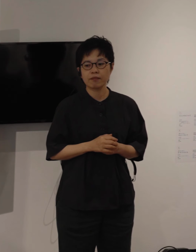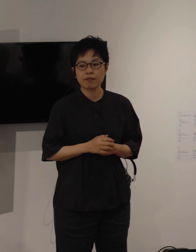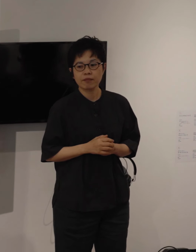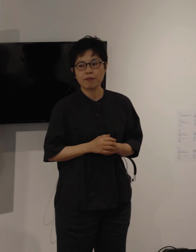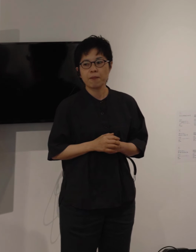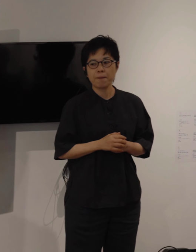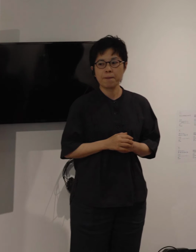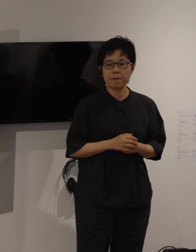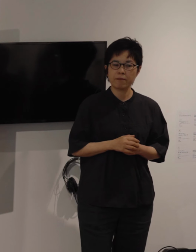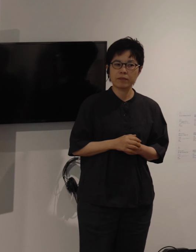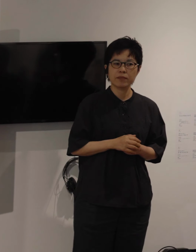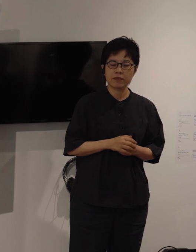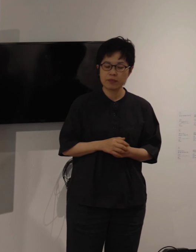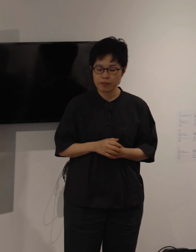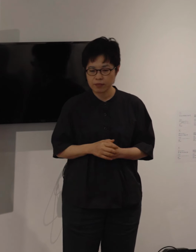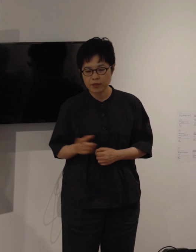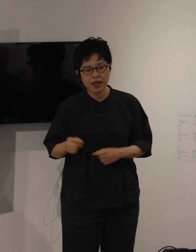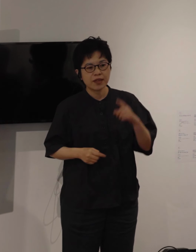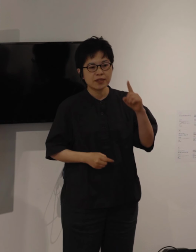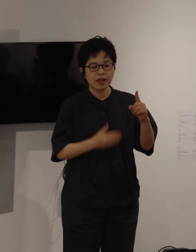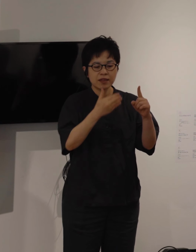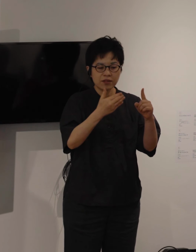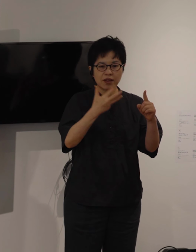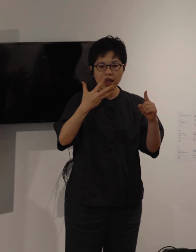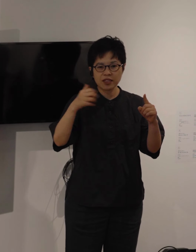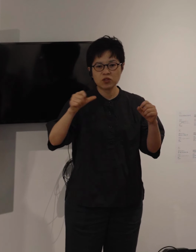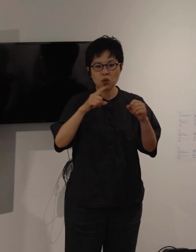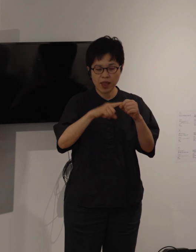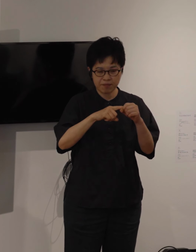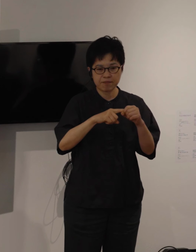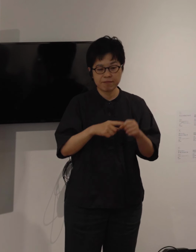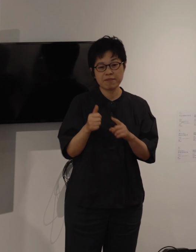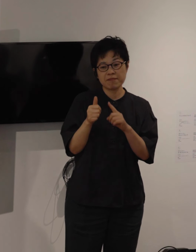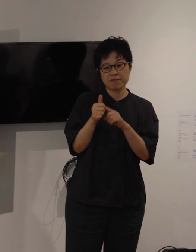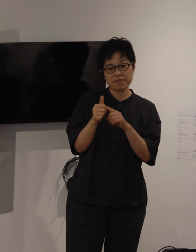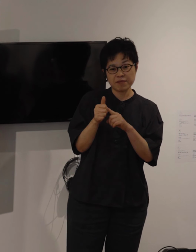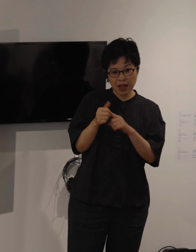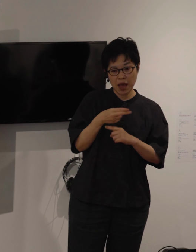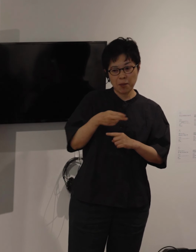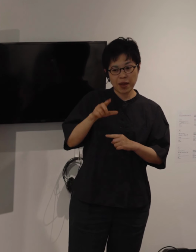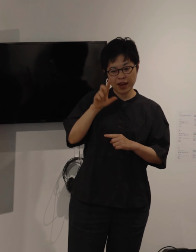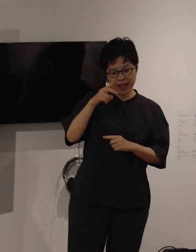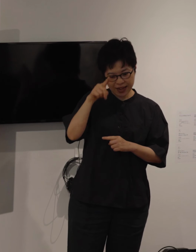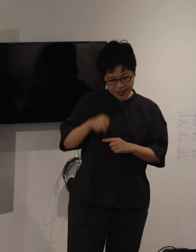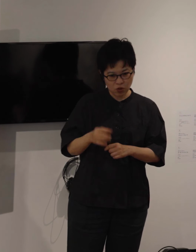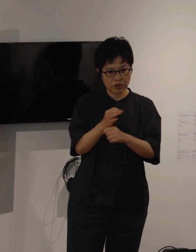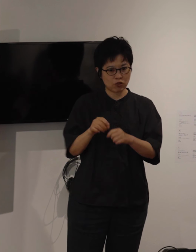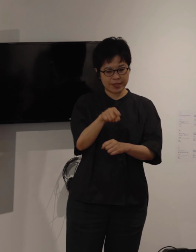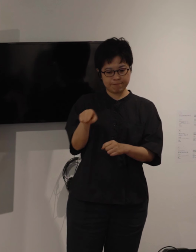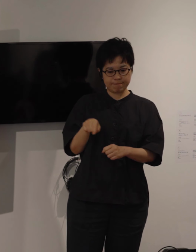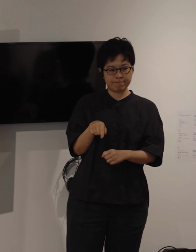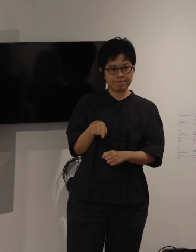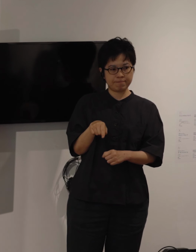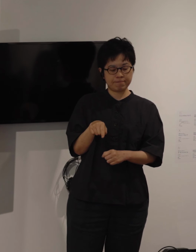So this is from 1985. He describes Valerie's drawings as having the mediumistic touch, that